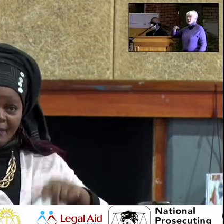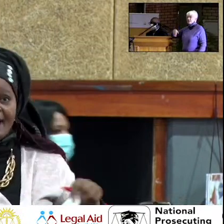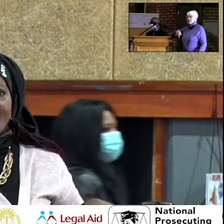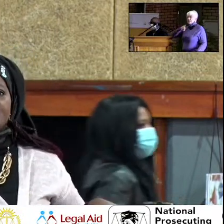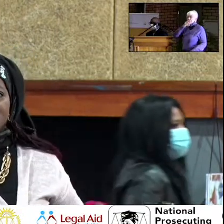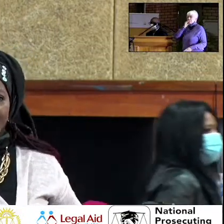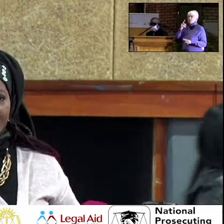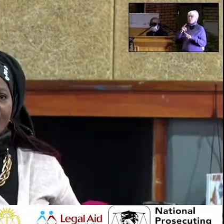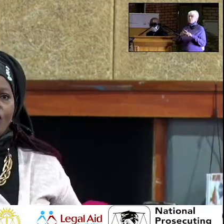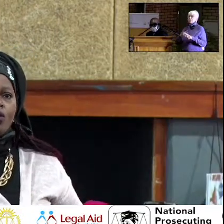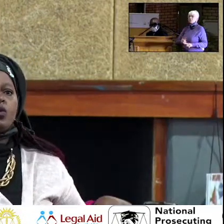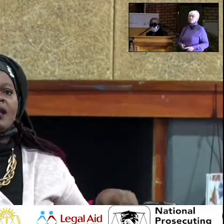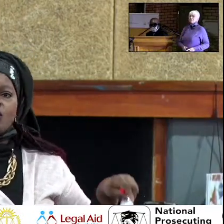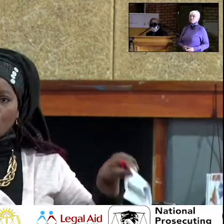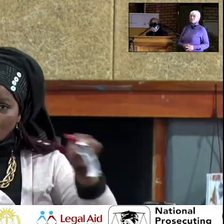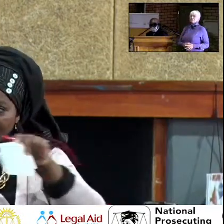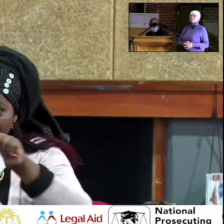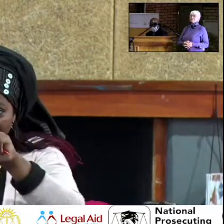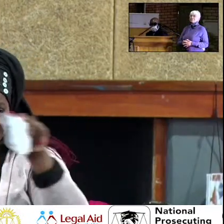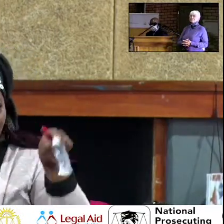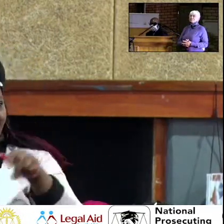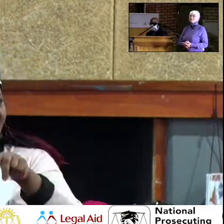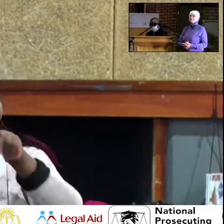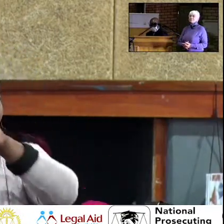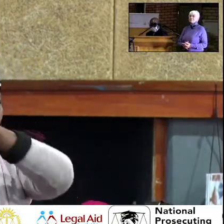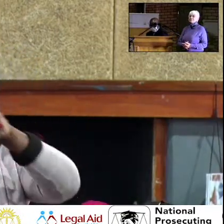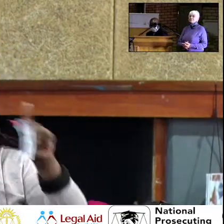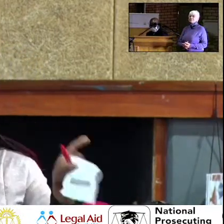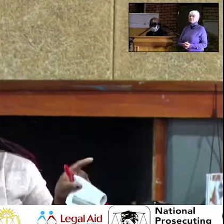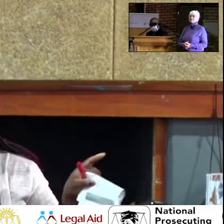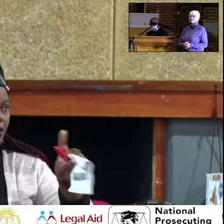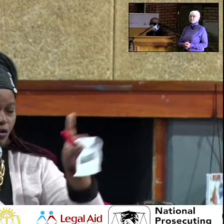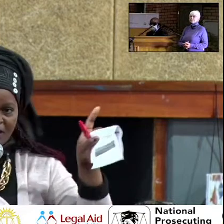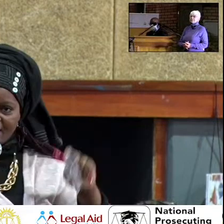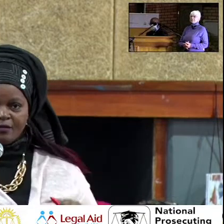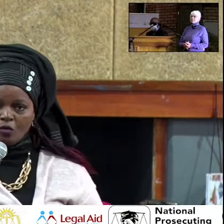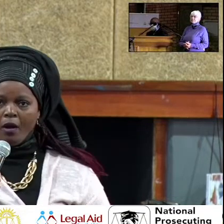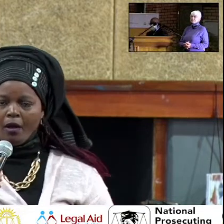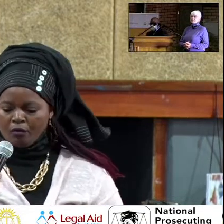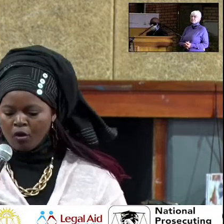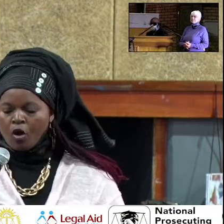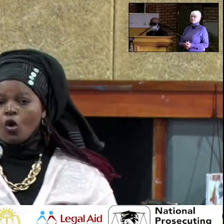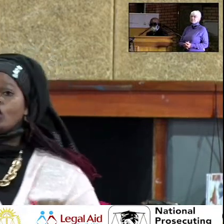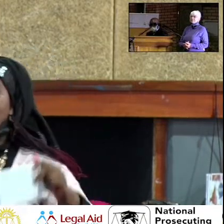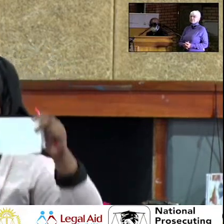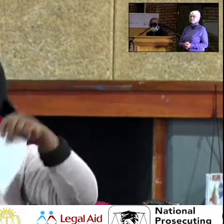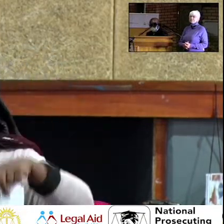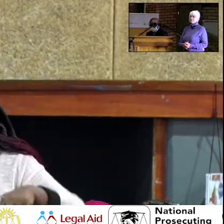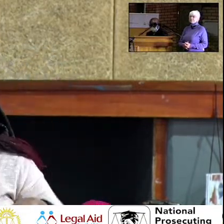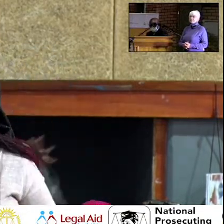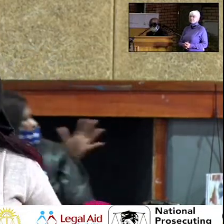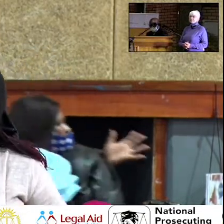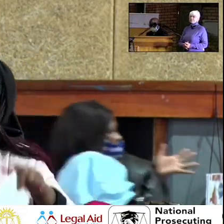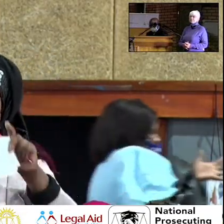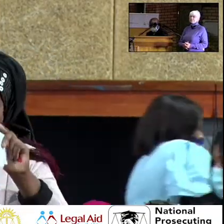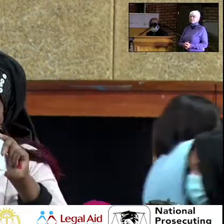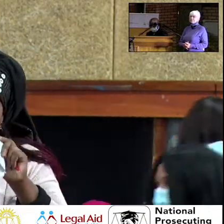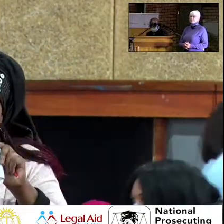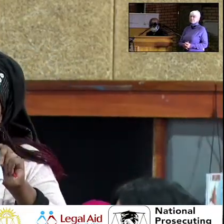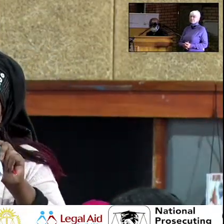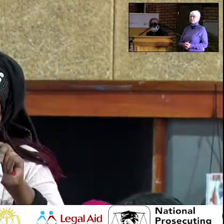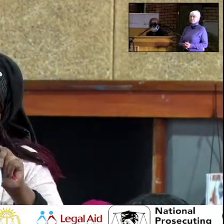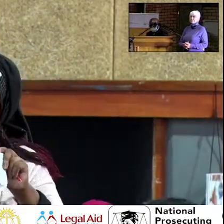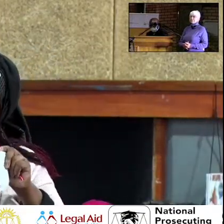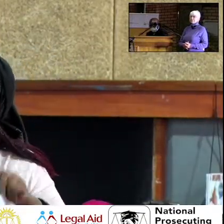even namhlanje. Kuthiwe kukho into esiparticipate ngayo abebheke kwizinto ezenziwayo. Kodwa singabahlali nethi